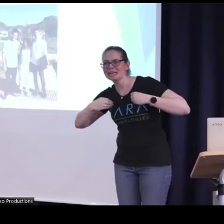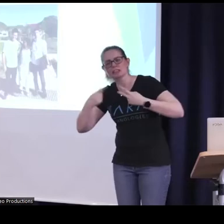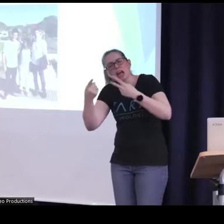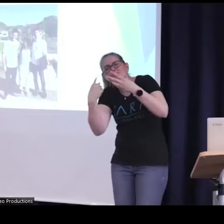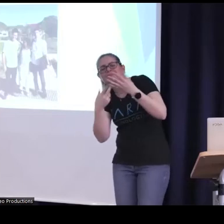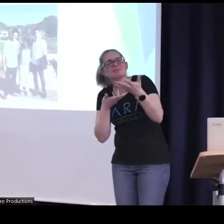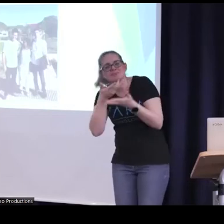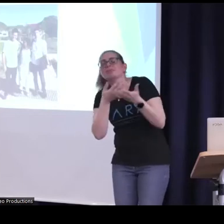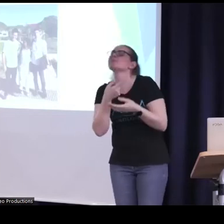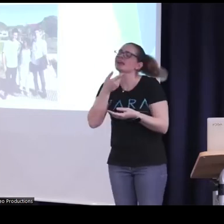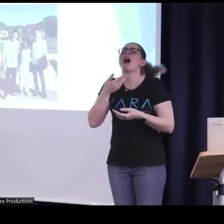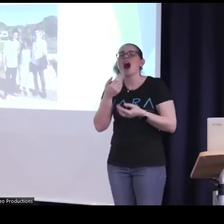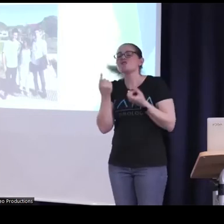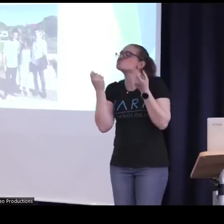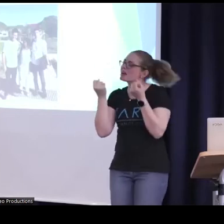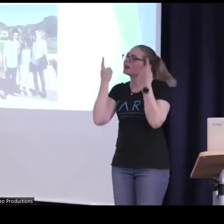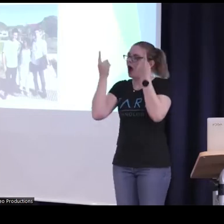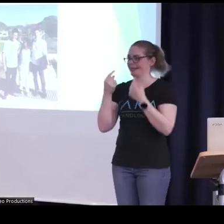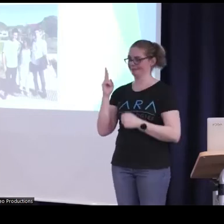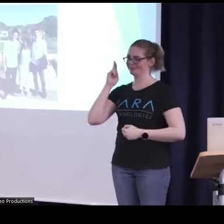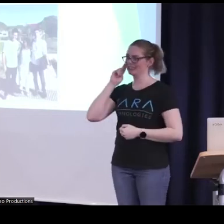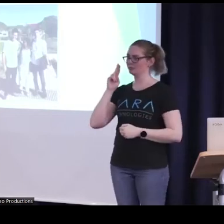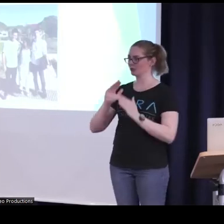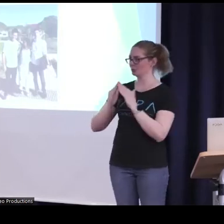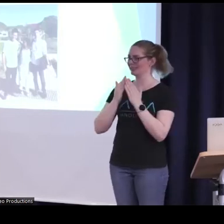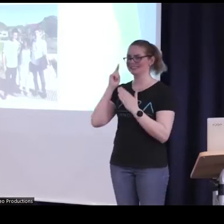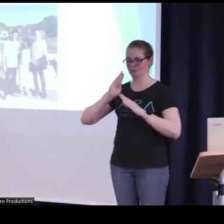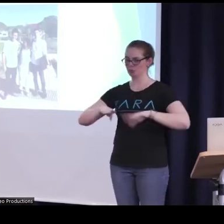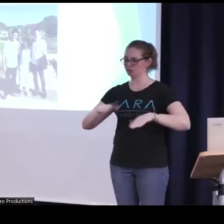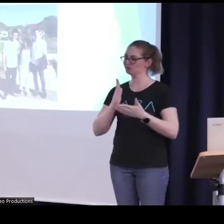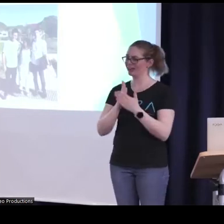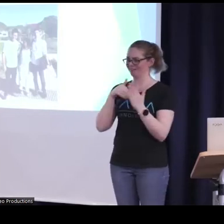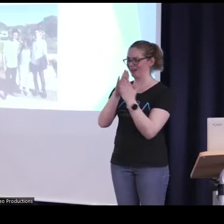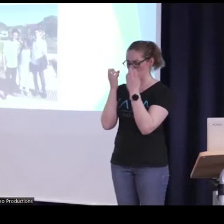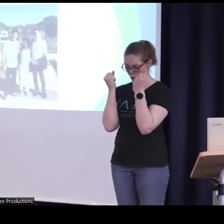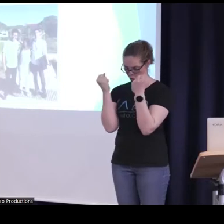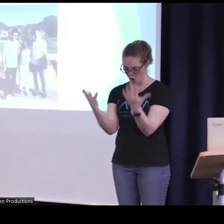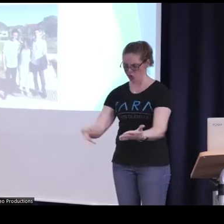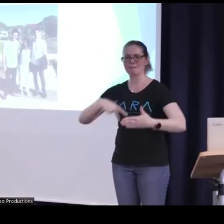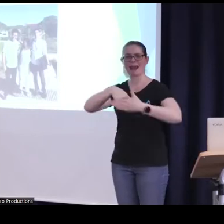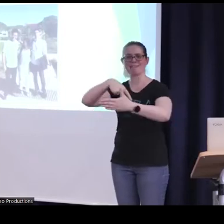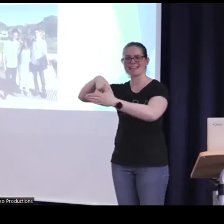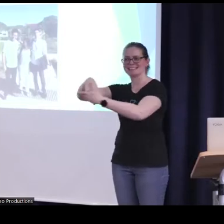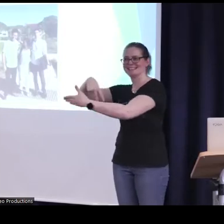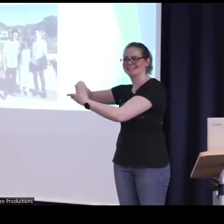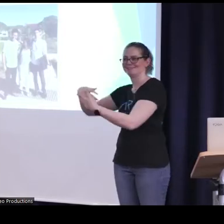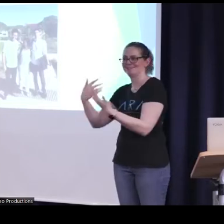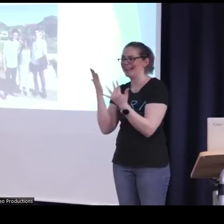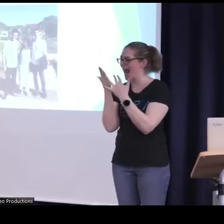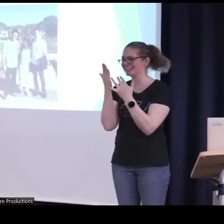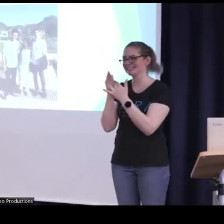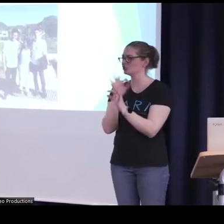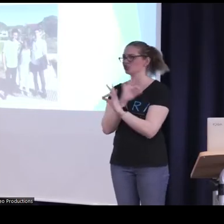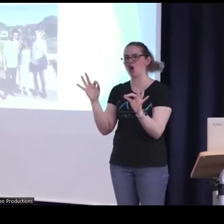level? Why are there deaf people who have their own businesses? And realized that they face many